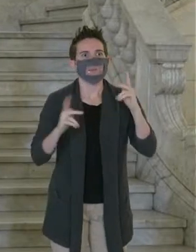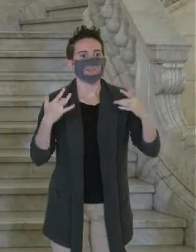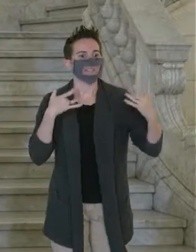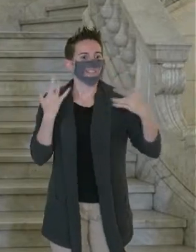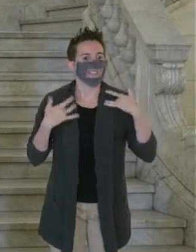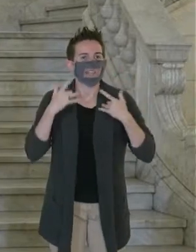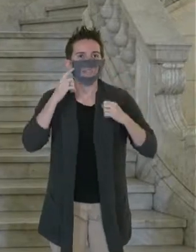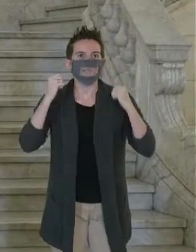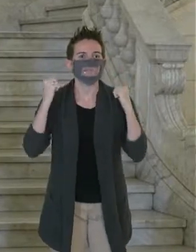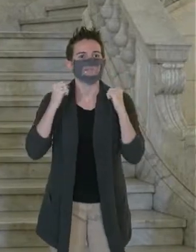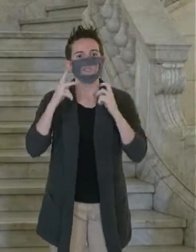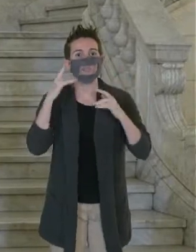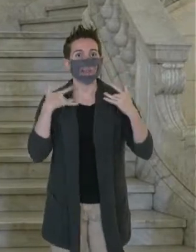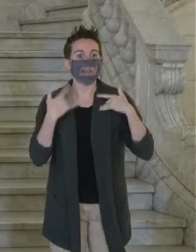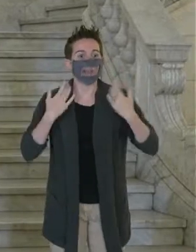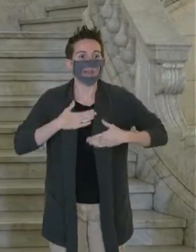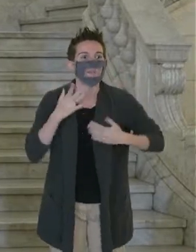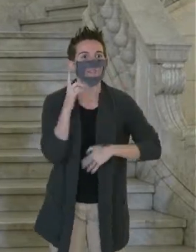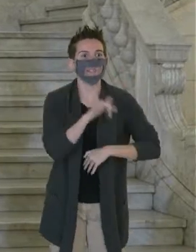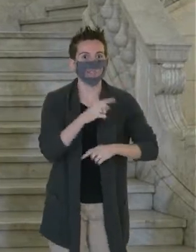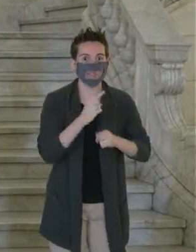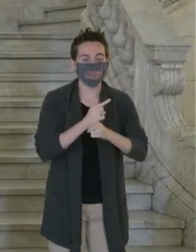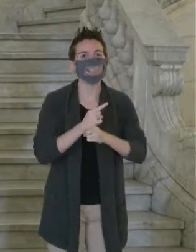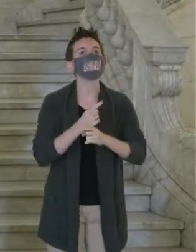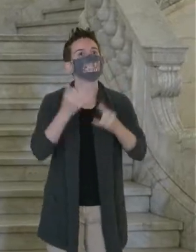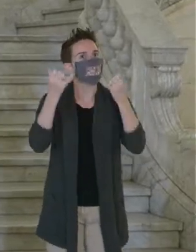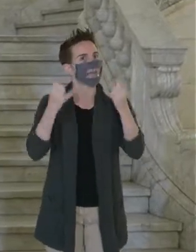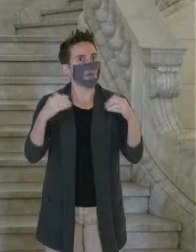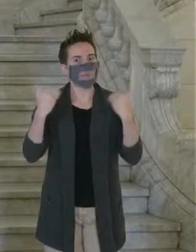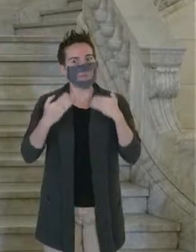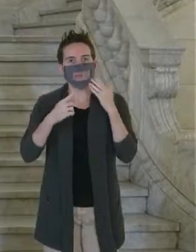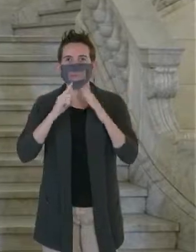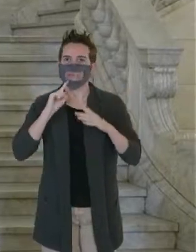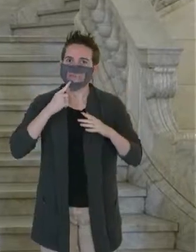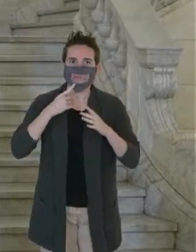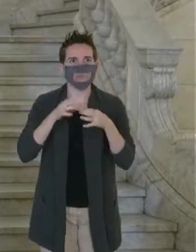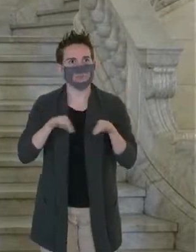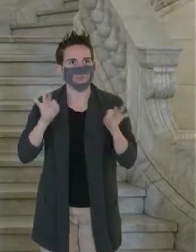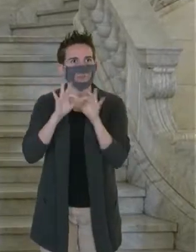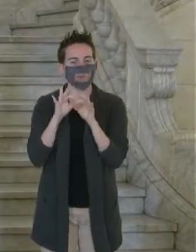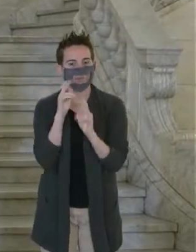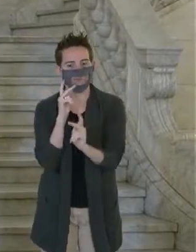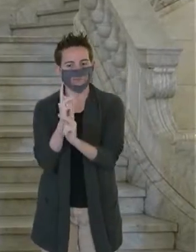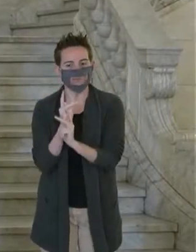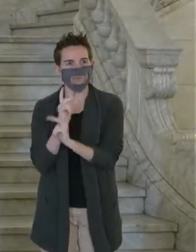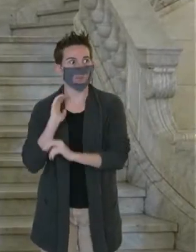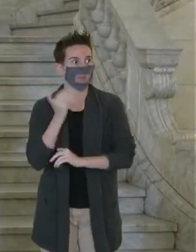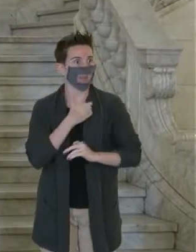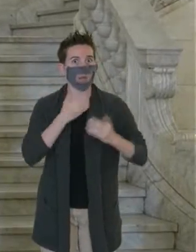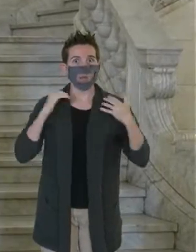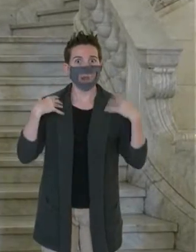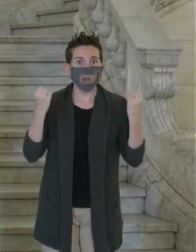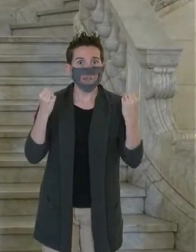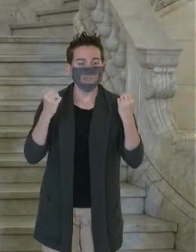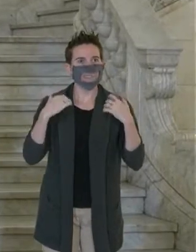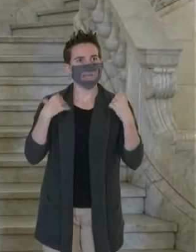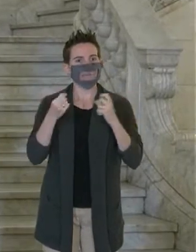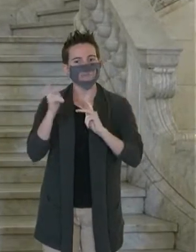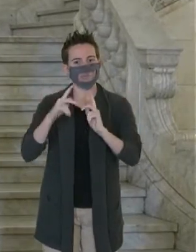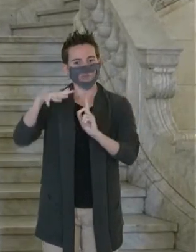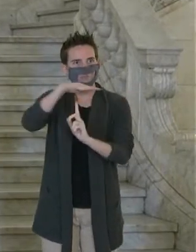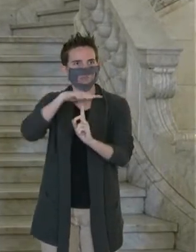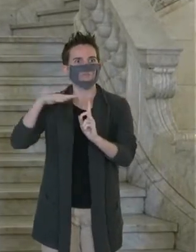update for many of us, we must now more than ever stay cautious about our health and the health of the people around